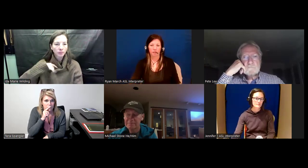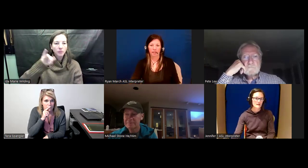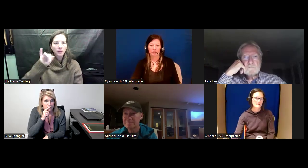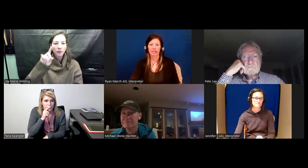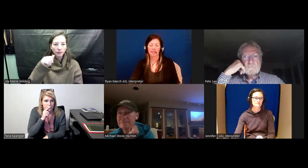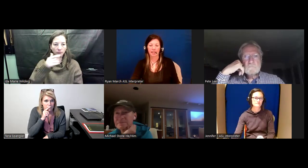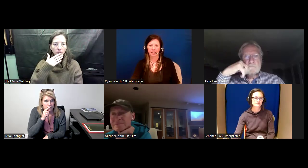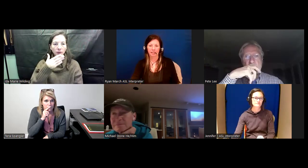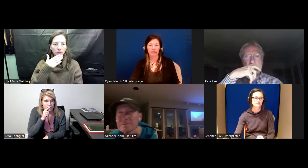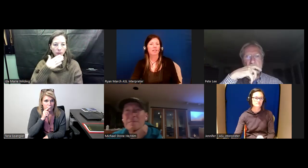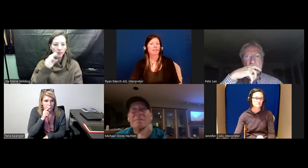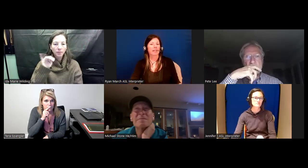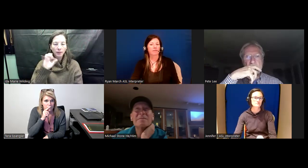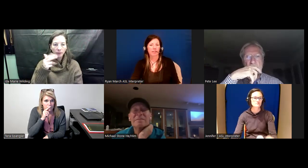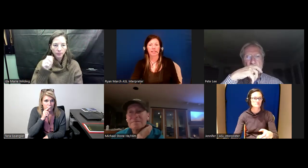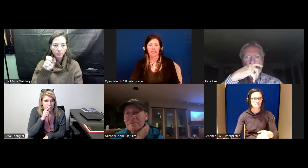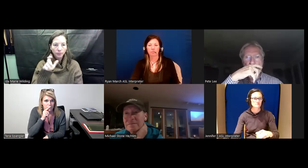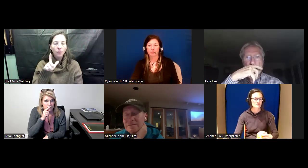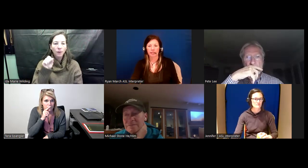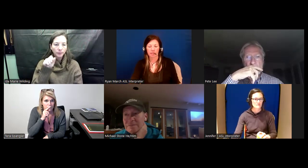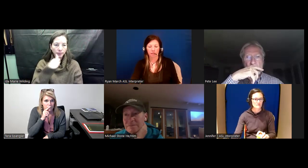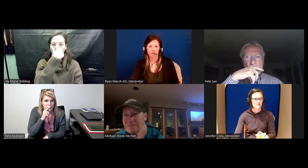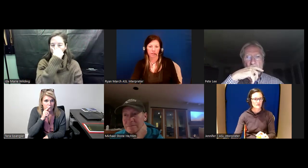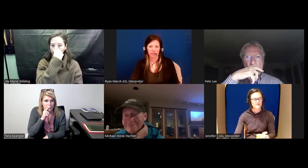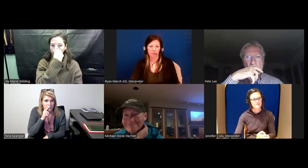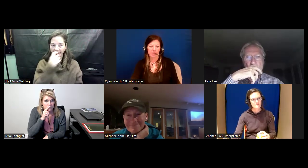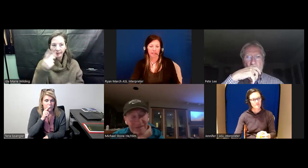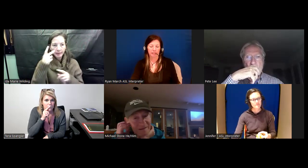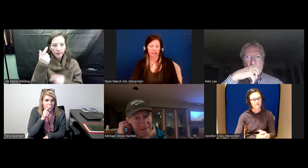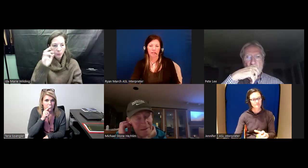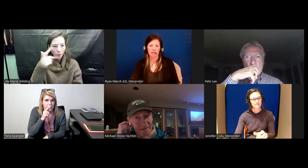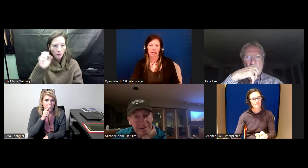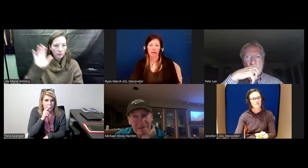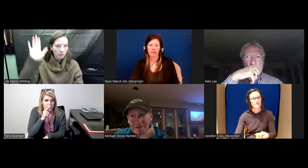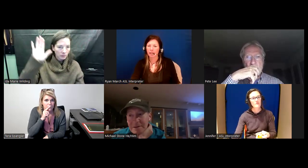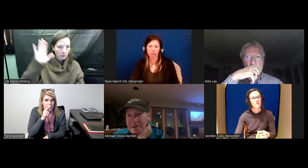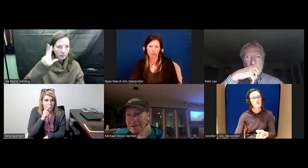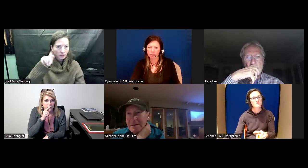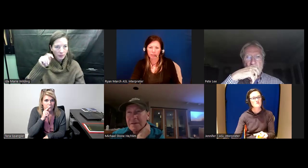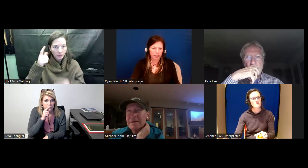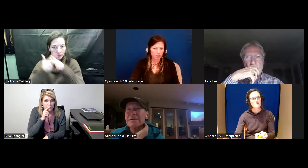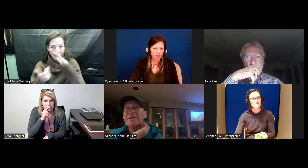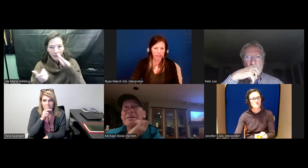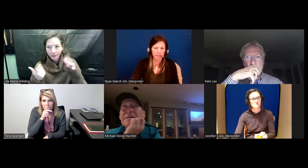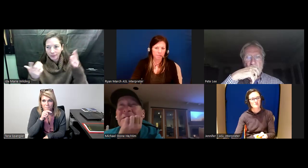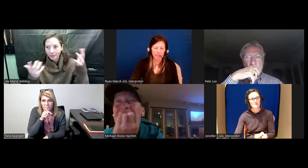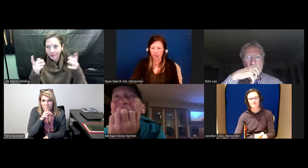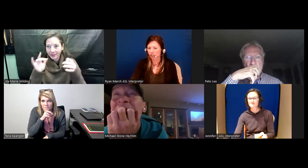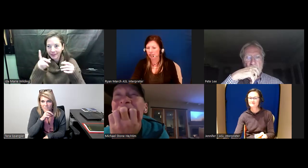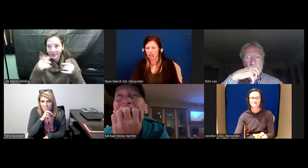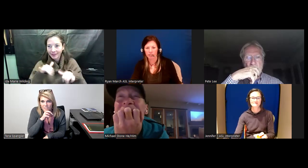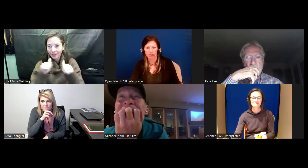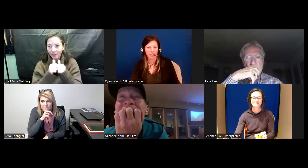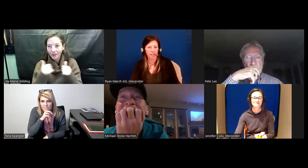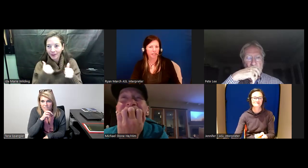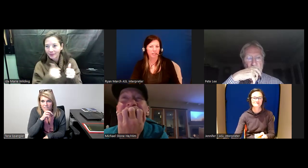oh yes, this is Ida. Thank you for that. Yep. Thanks, Michael, for that summary. Yes. George, I saw your hand up and then you're